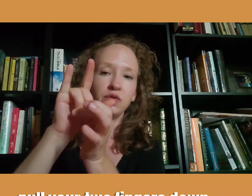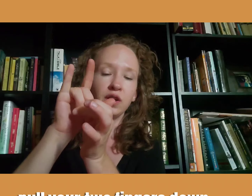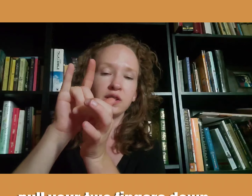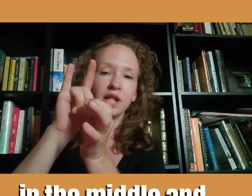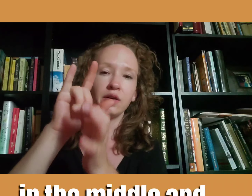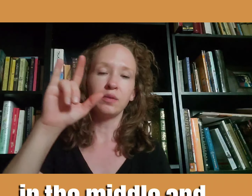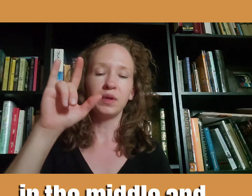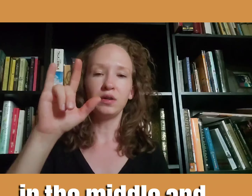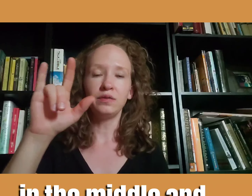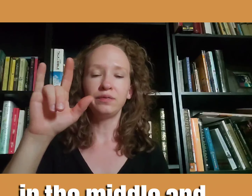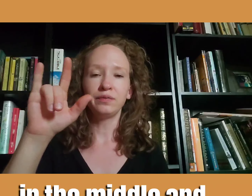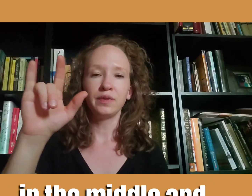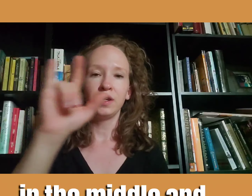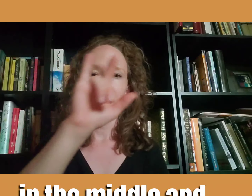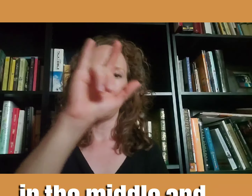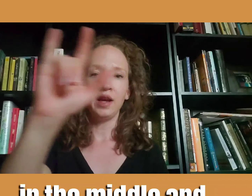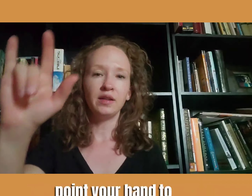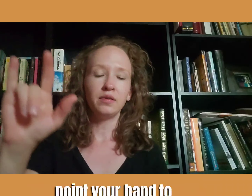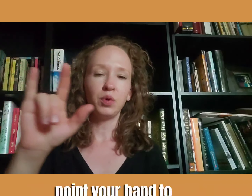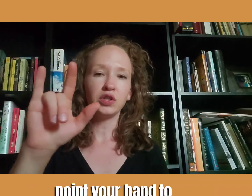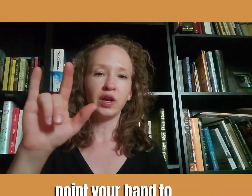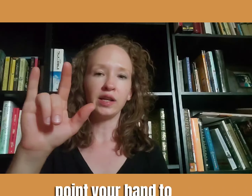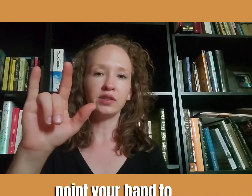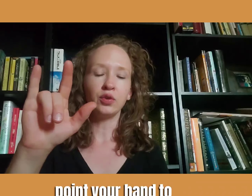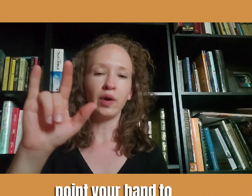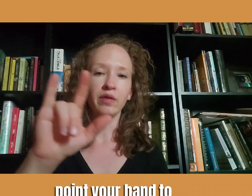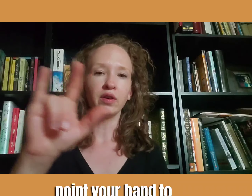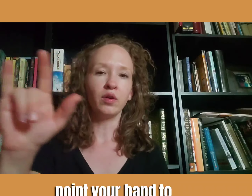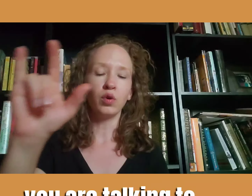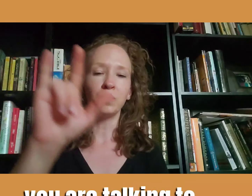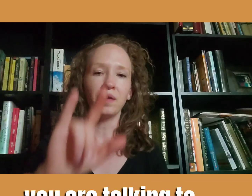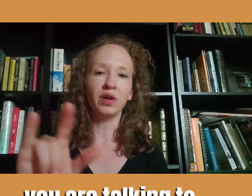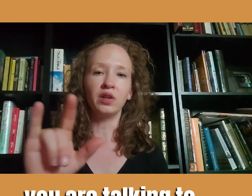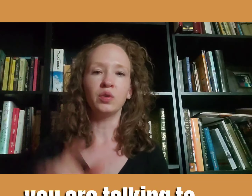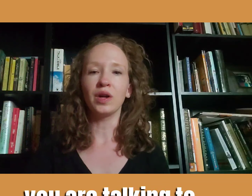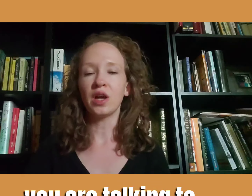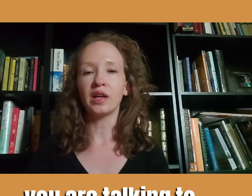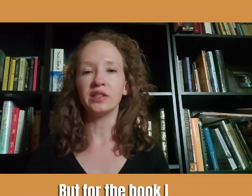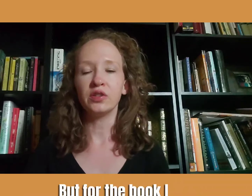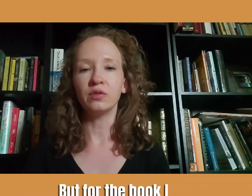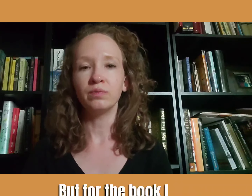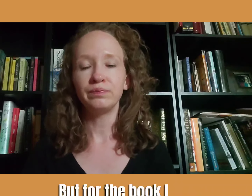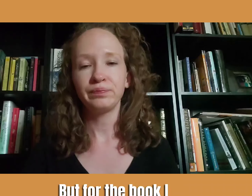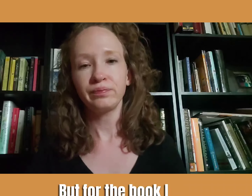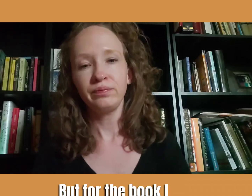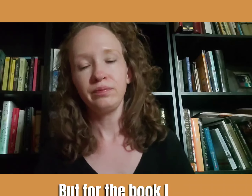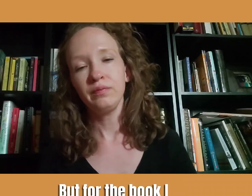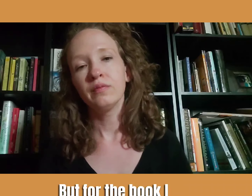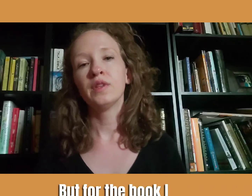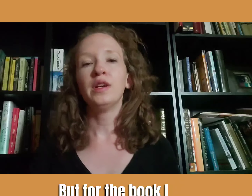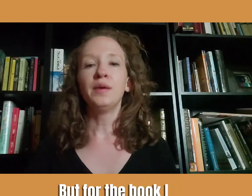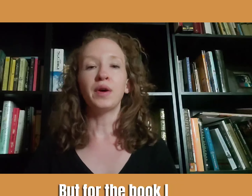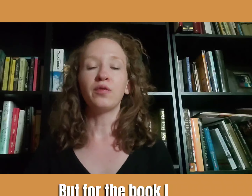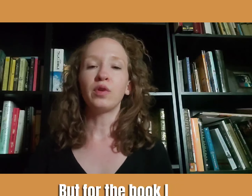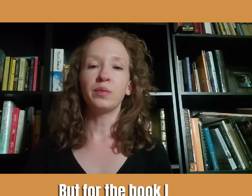fingers down in the middle and point your hand to whoever or whomever you are talking to but for the